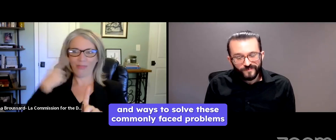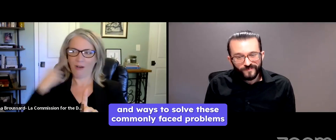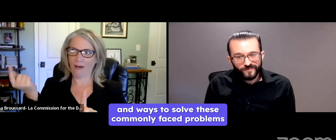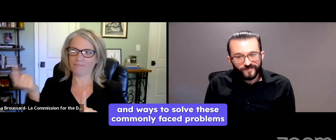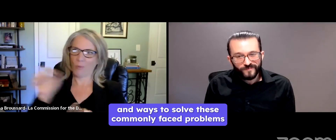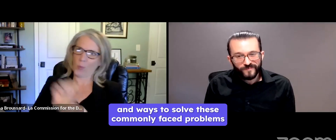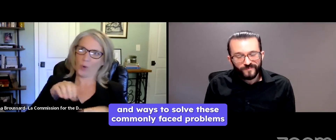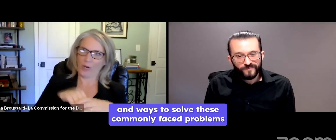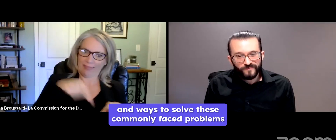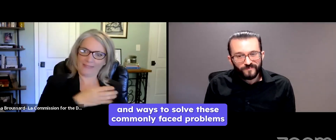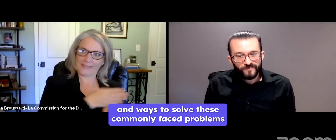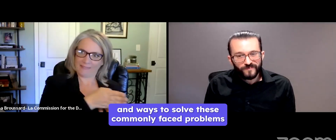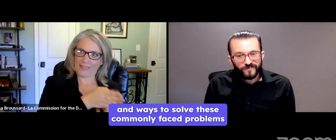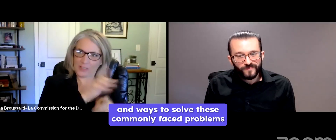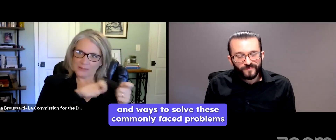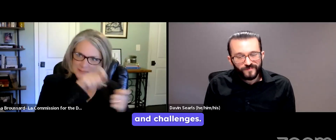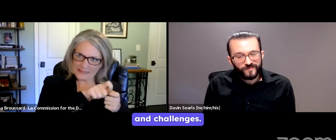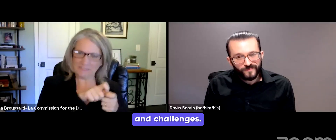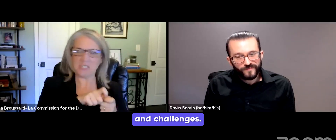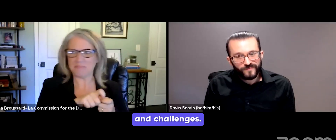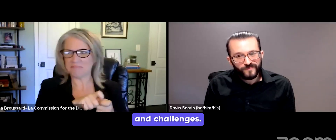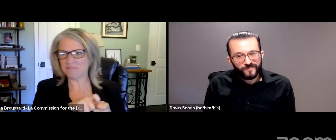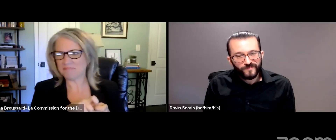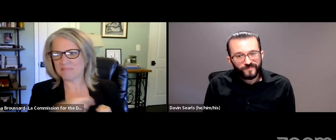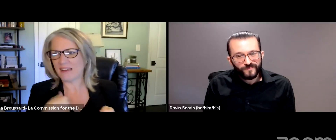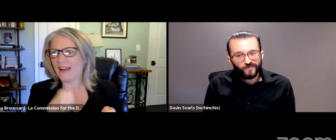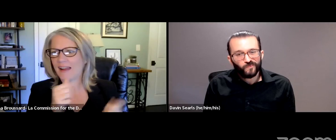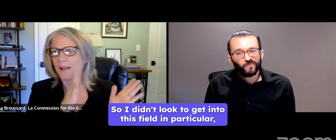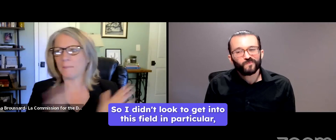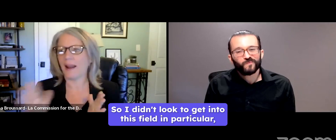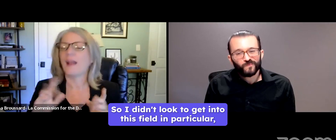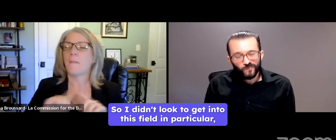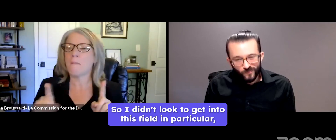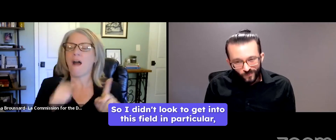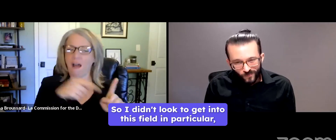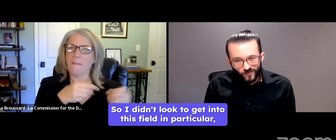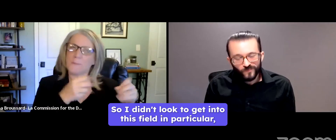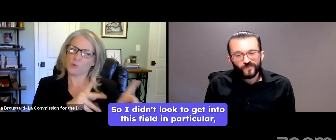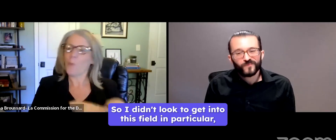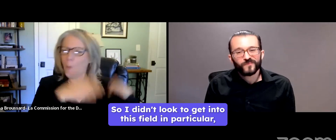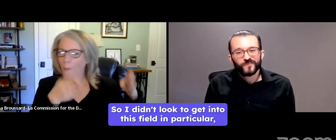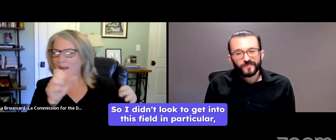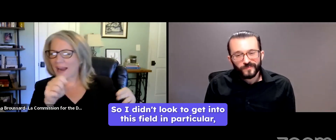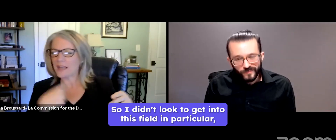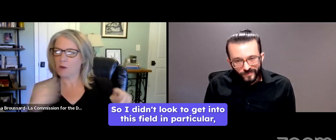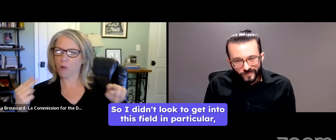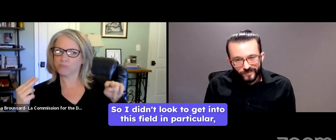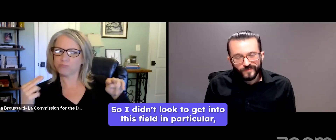these commonly faced problems and challenges. So I didn't look to get into this field in particular,